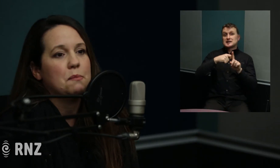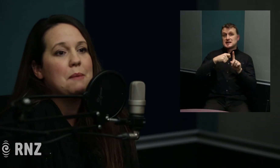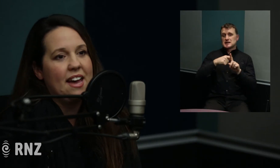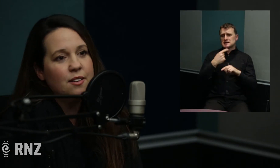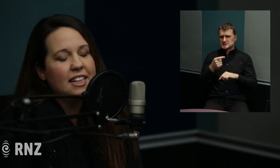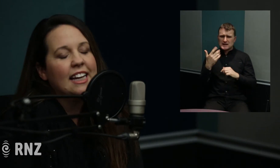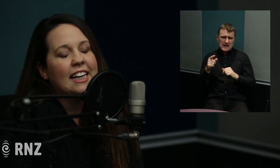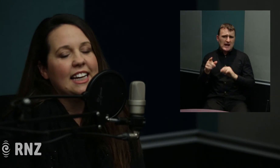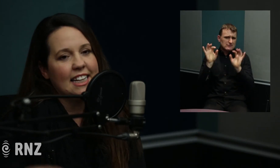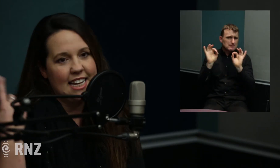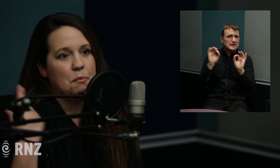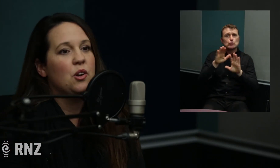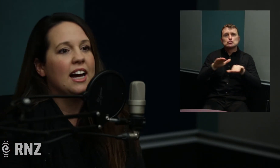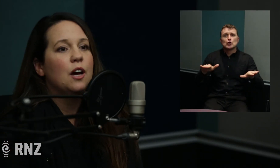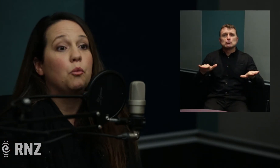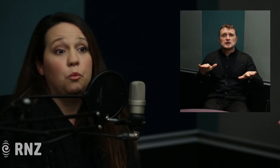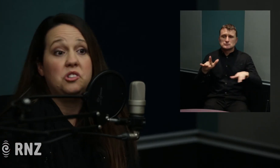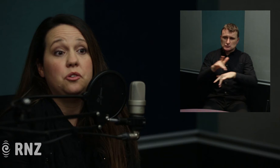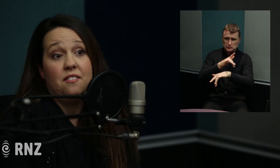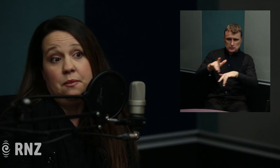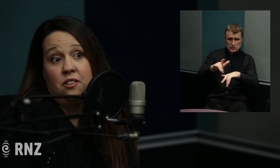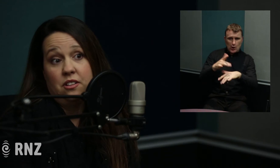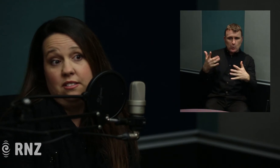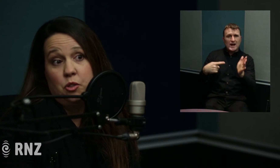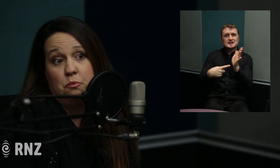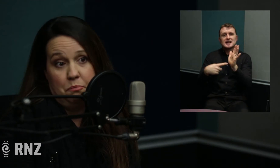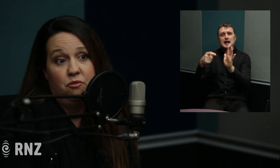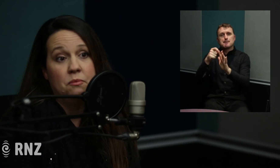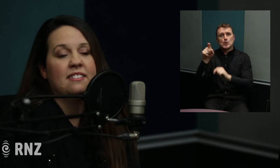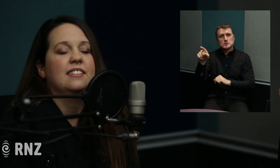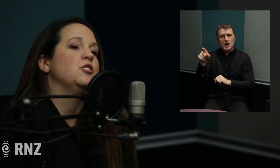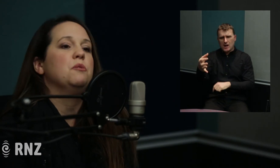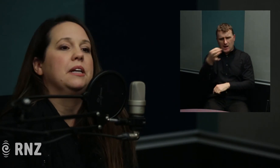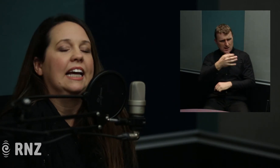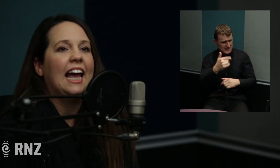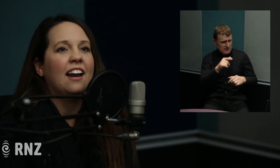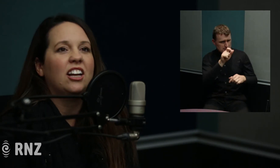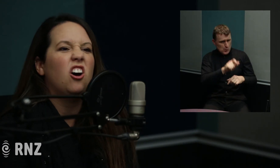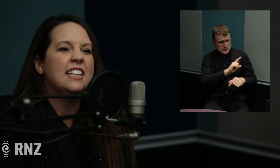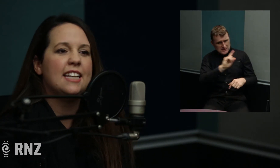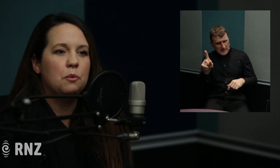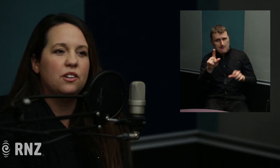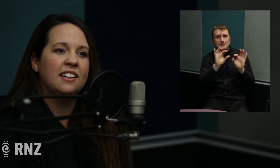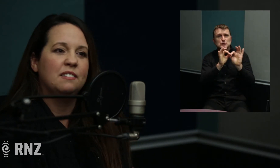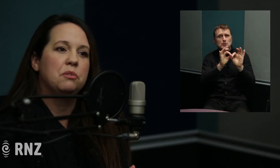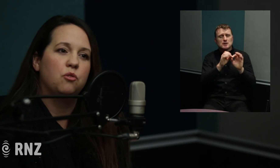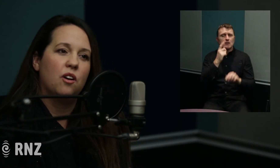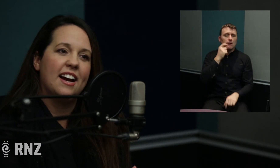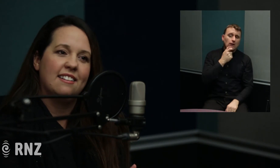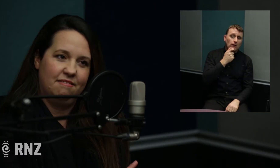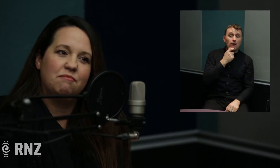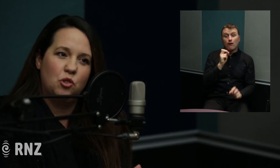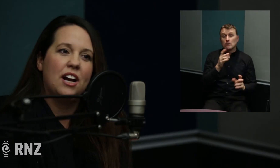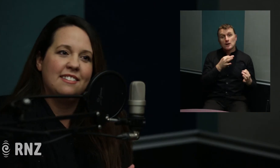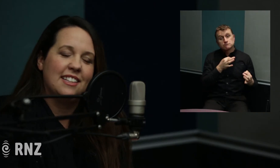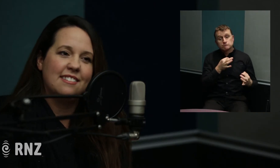that I put on at the Pump House in Takapuna. Do you have anyone who can do performance interpreting? And I kind of dabbled in it before